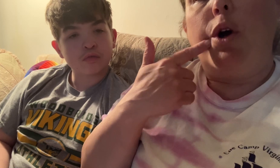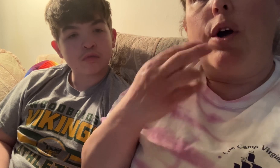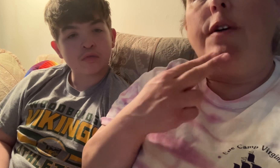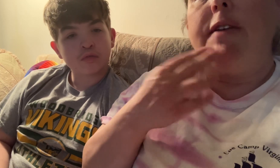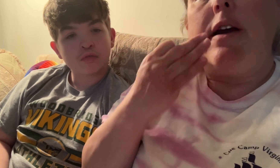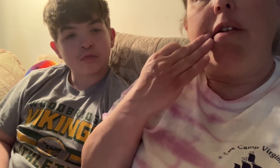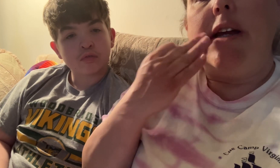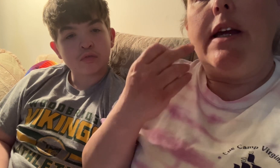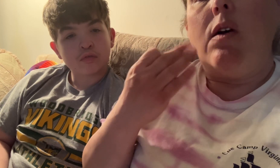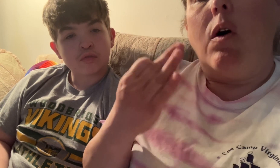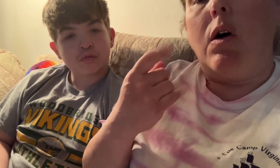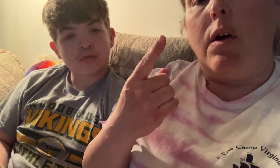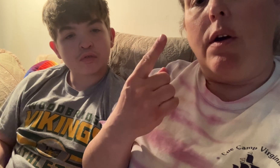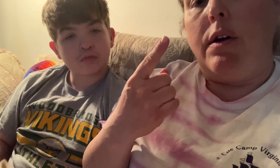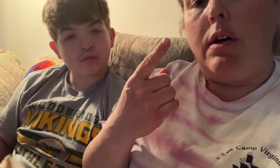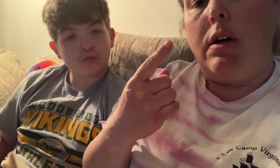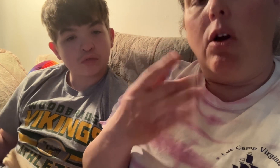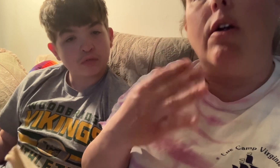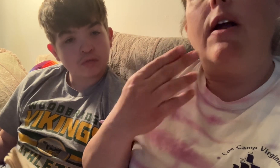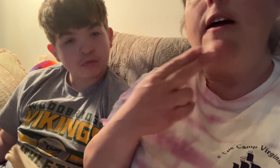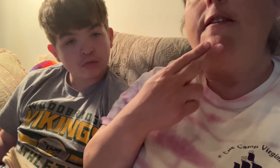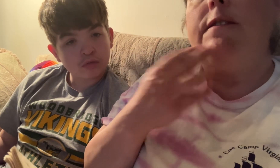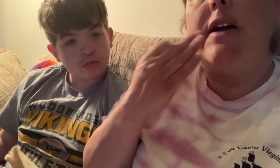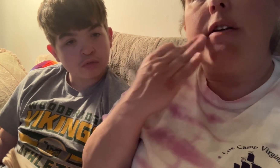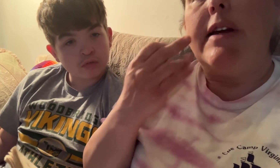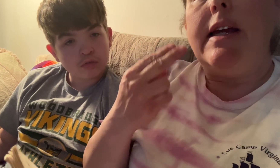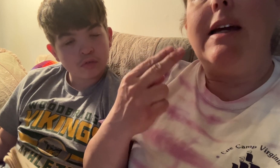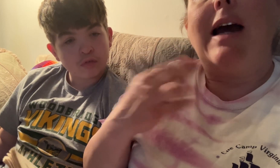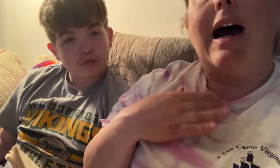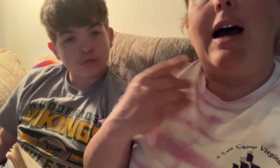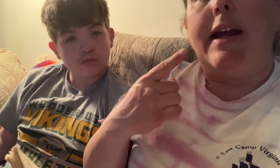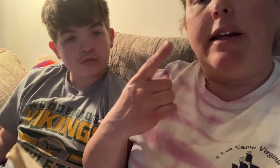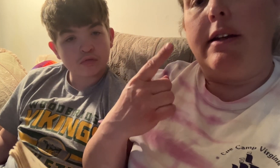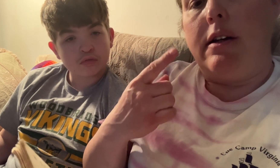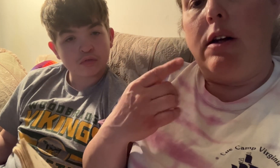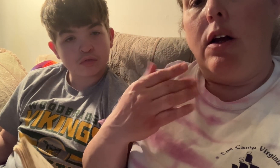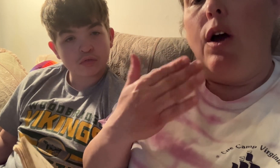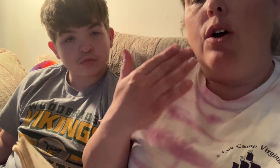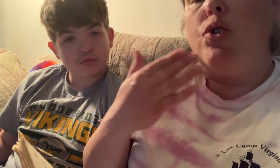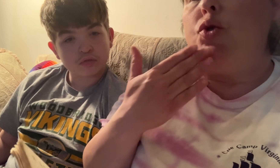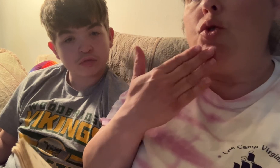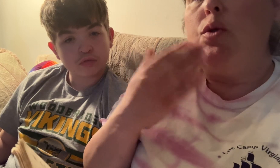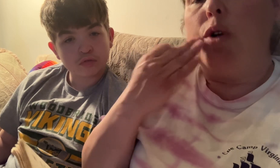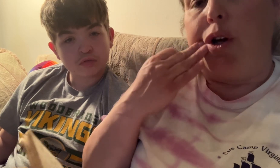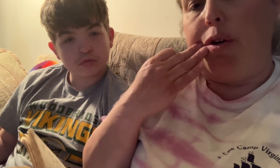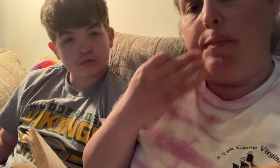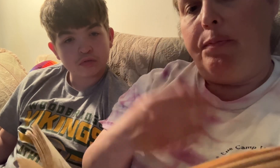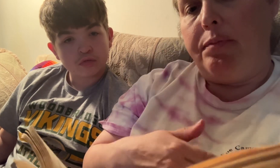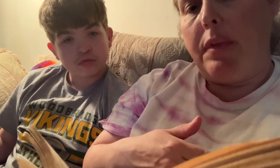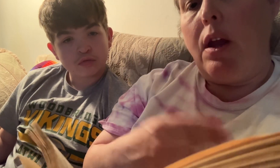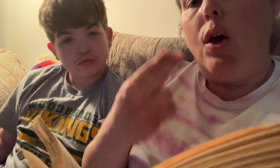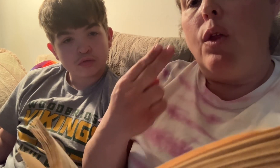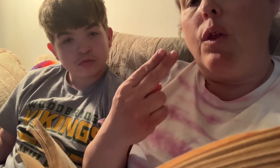were very hard or very kind to her,